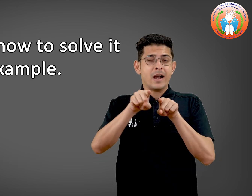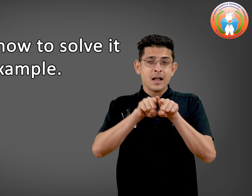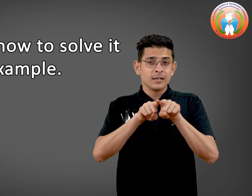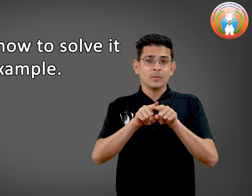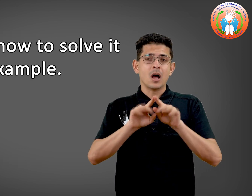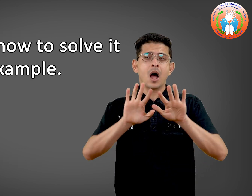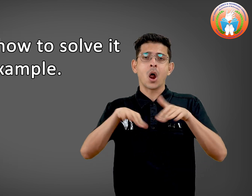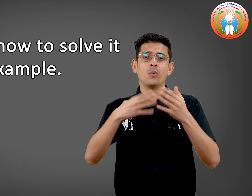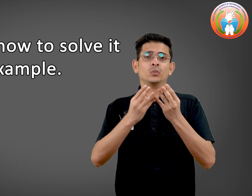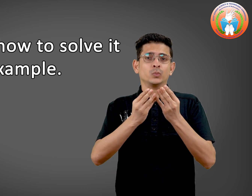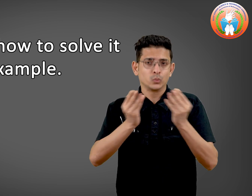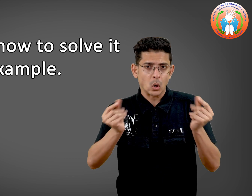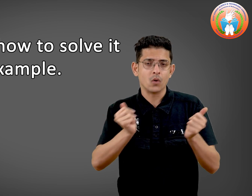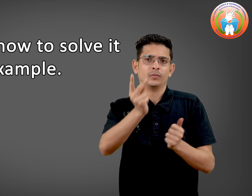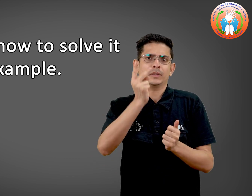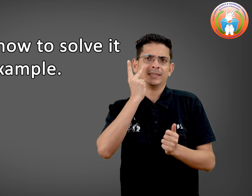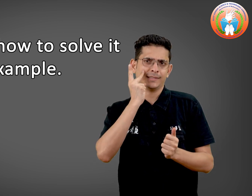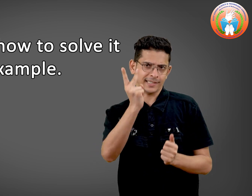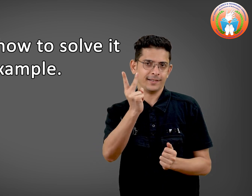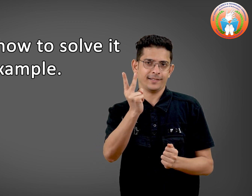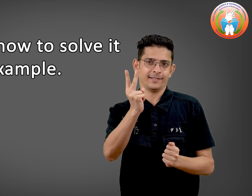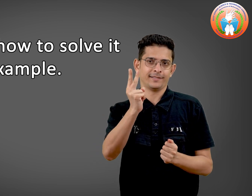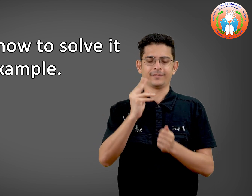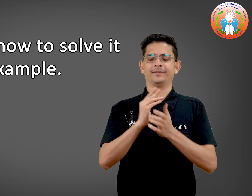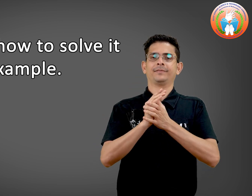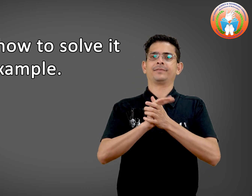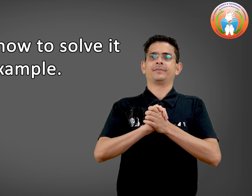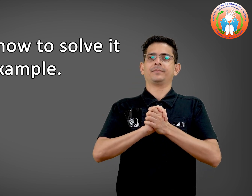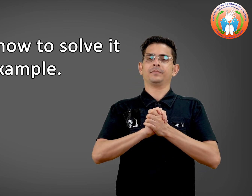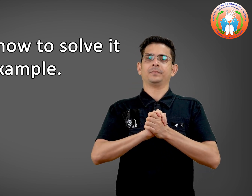Let's see how to solve it with an example.